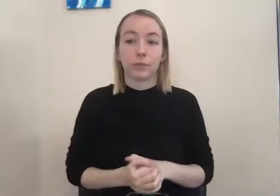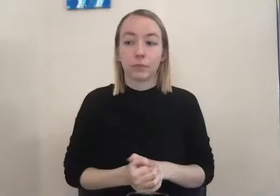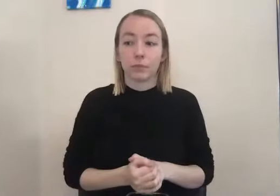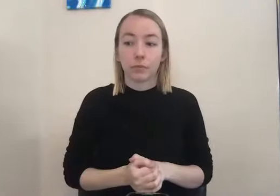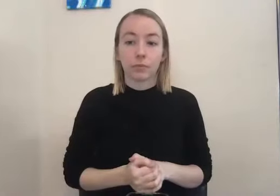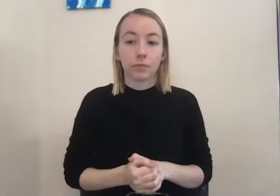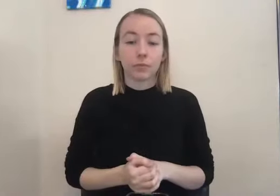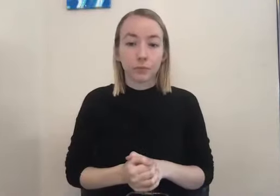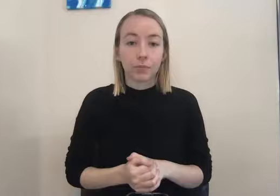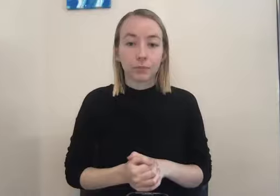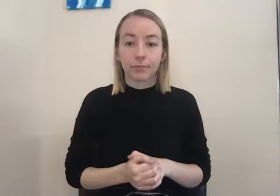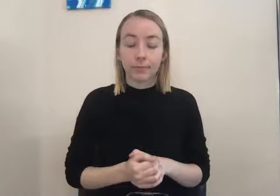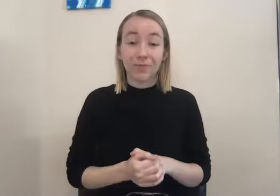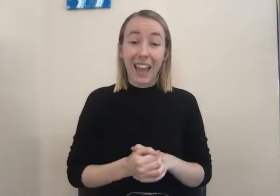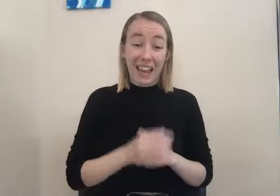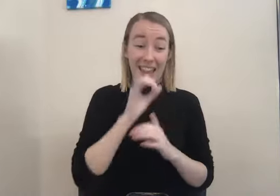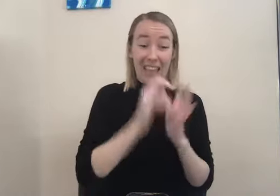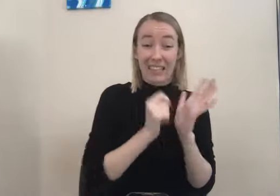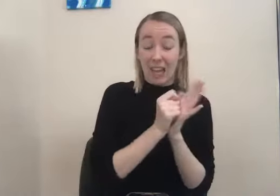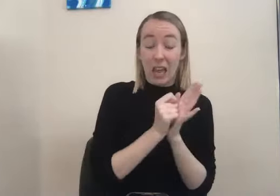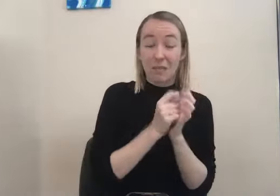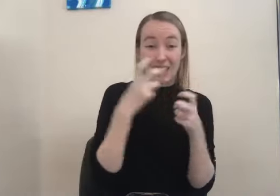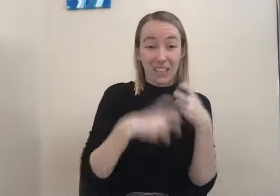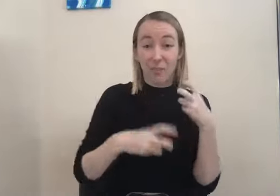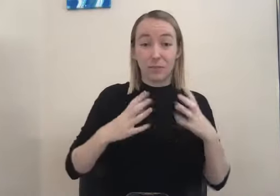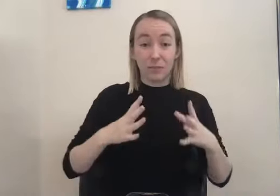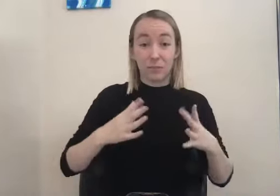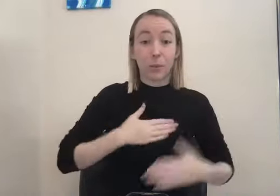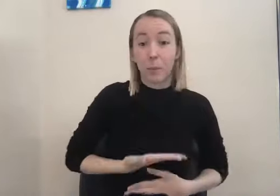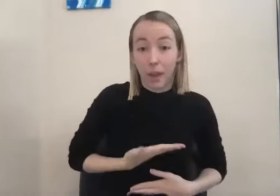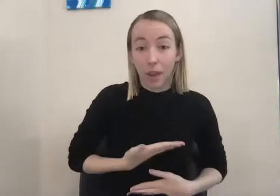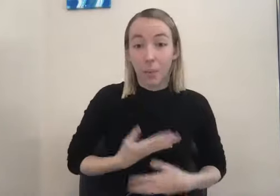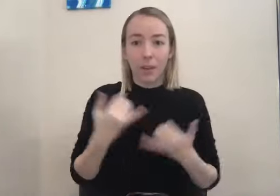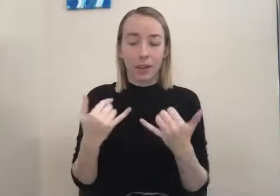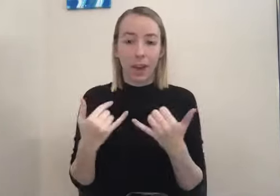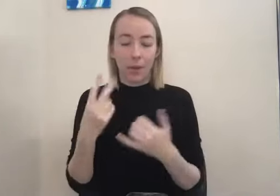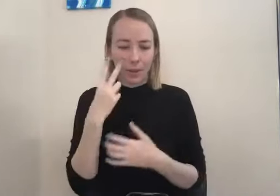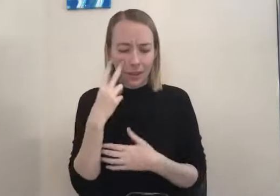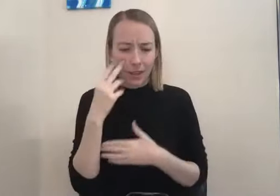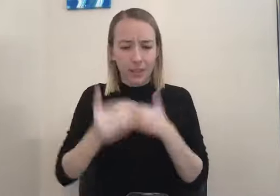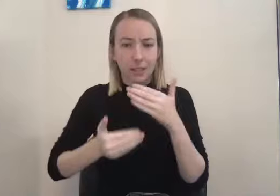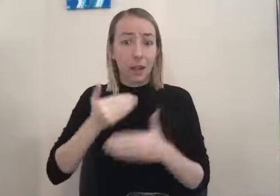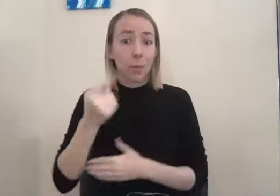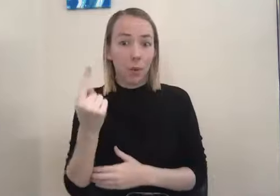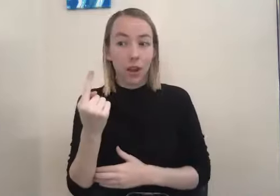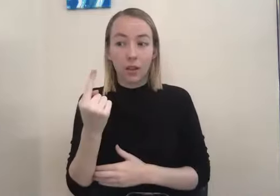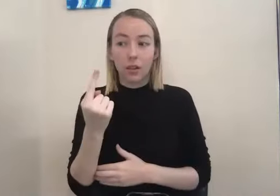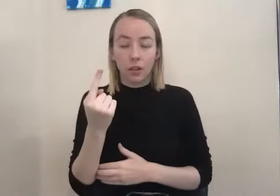power and I was in charge and I knew best. And step one told me, you're powerless, Carin, you're not trying to admit it. And I had